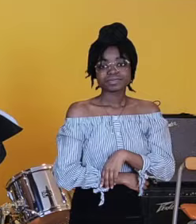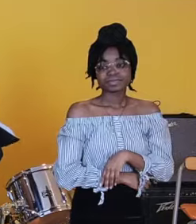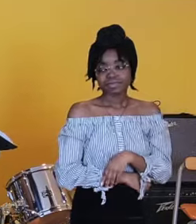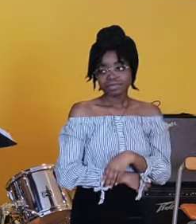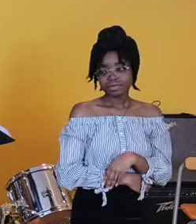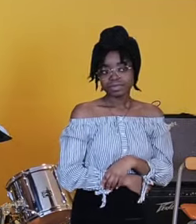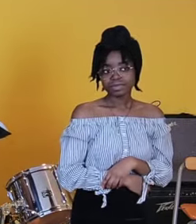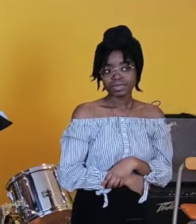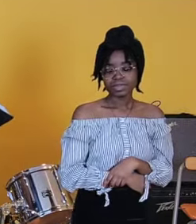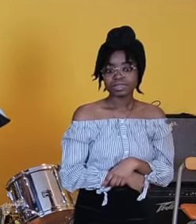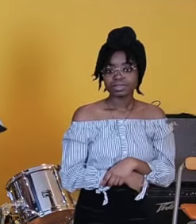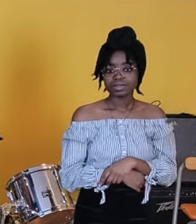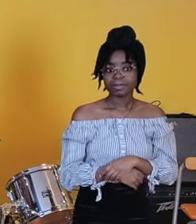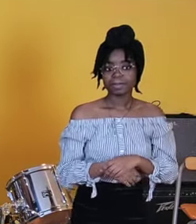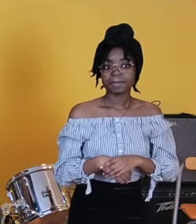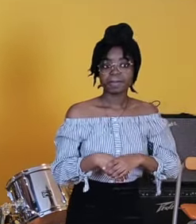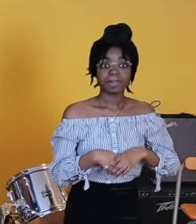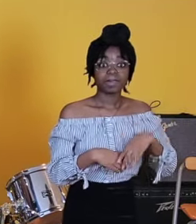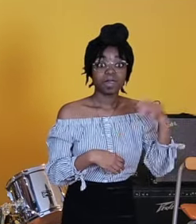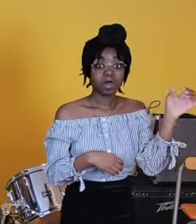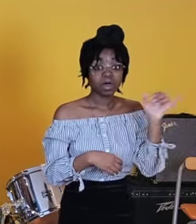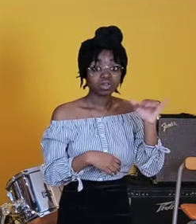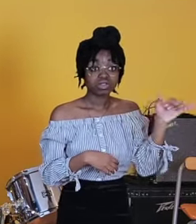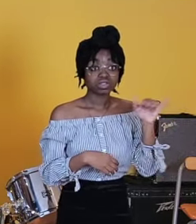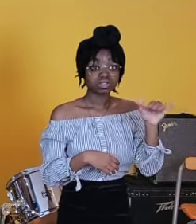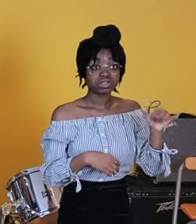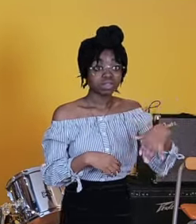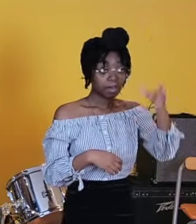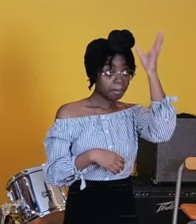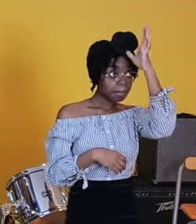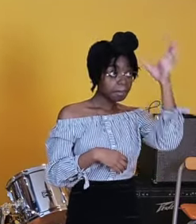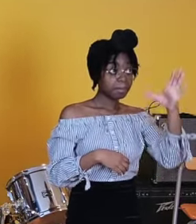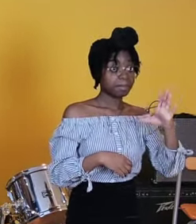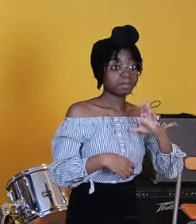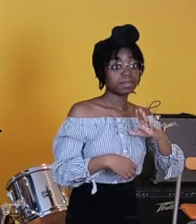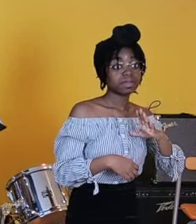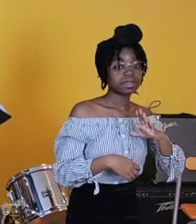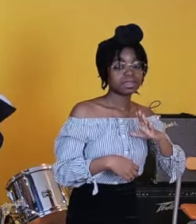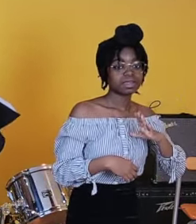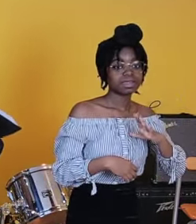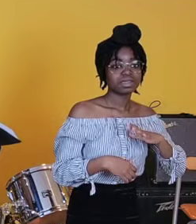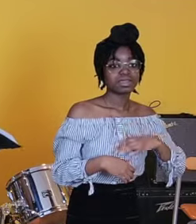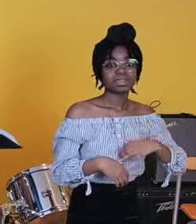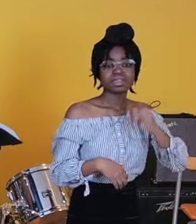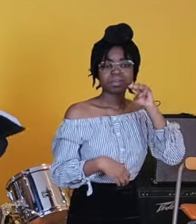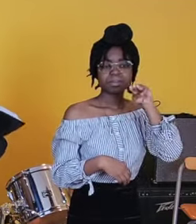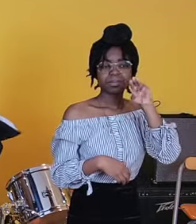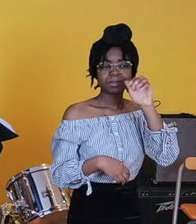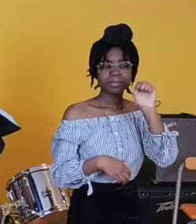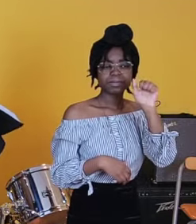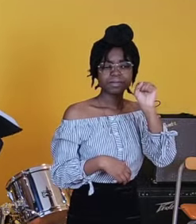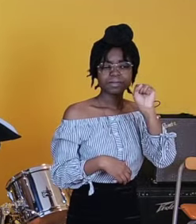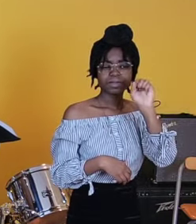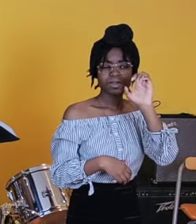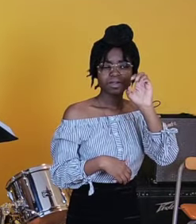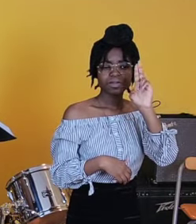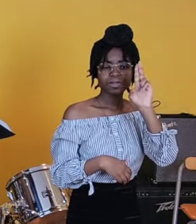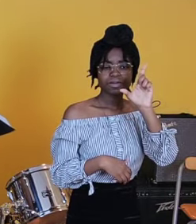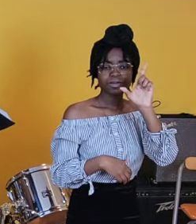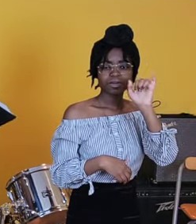also be that maleness, masculinity, men, right, and its expressions in terms of